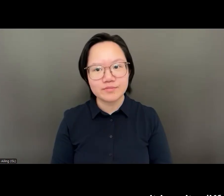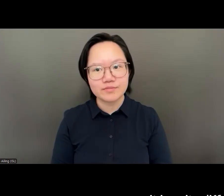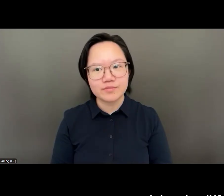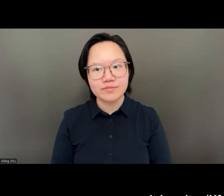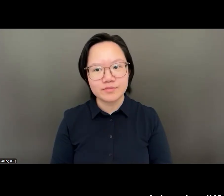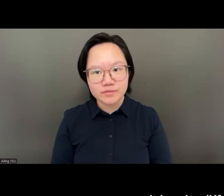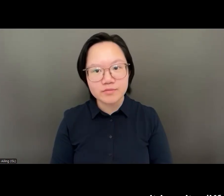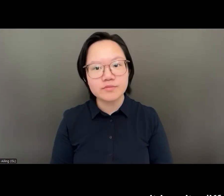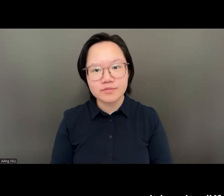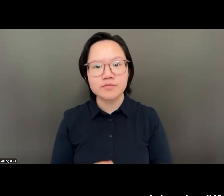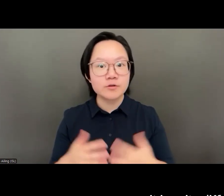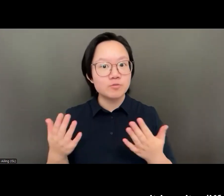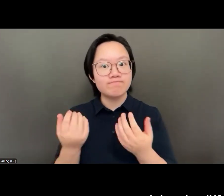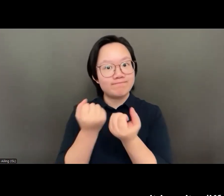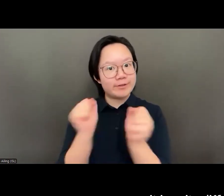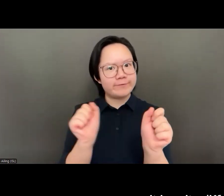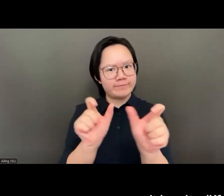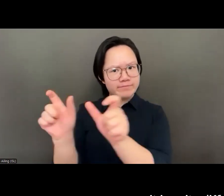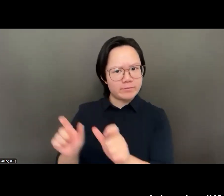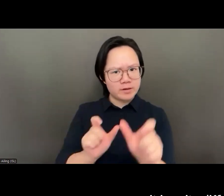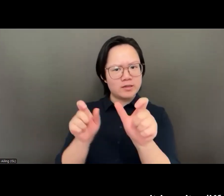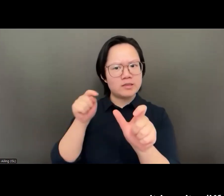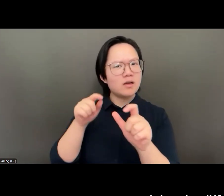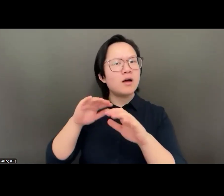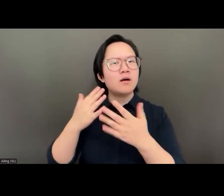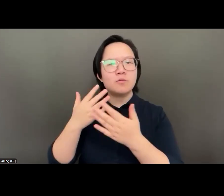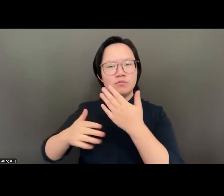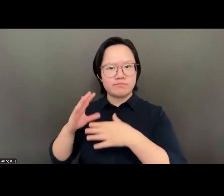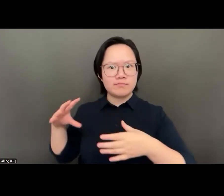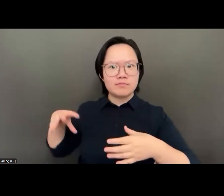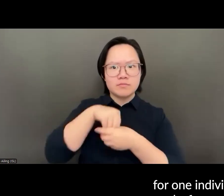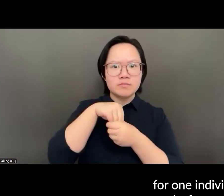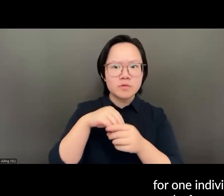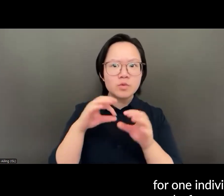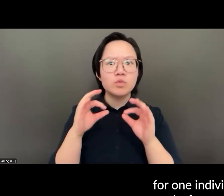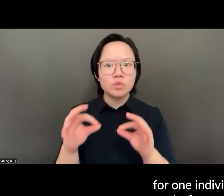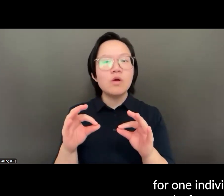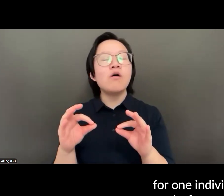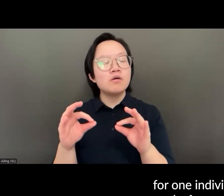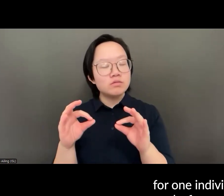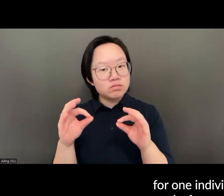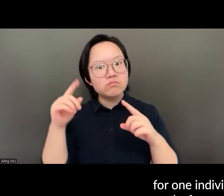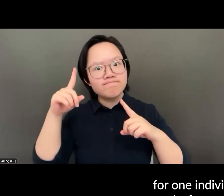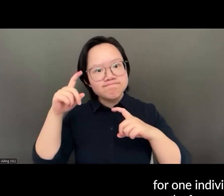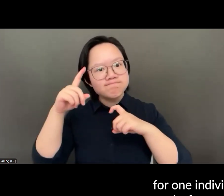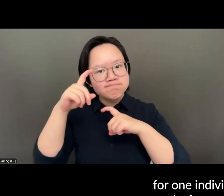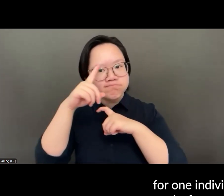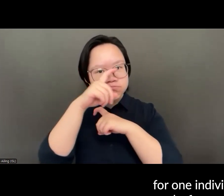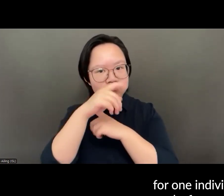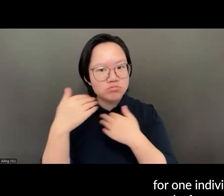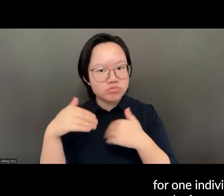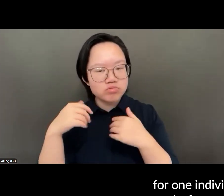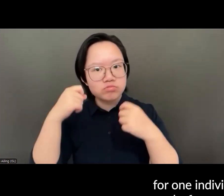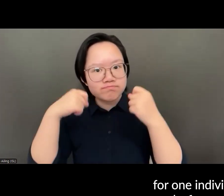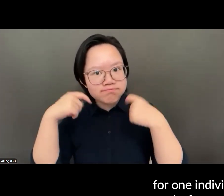is quite difficult what works for one individual and what